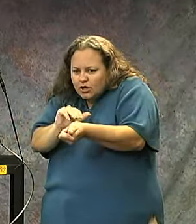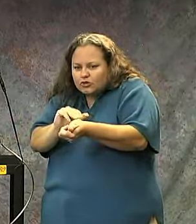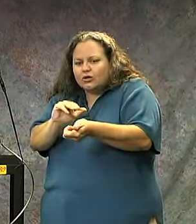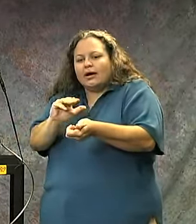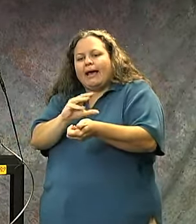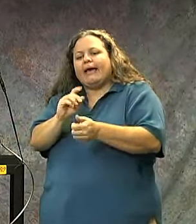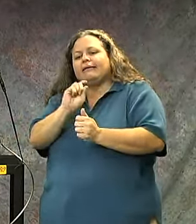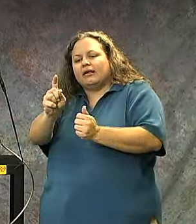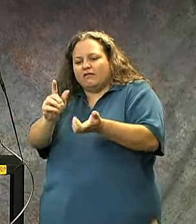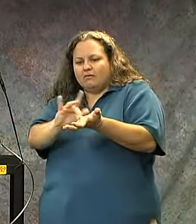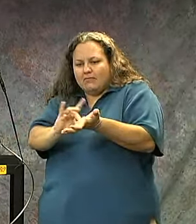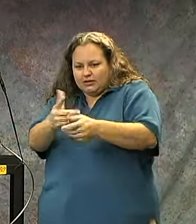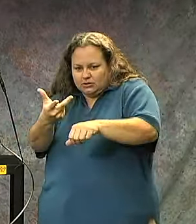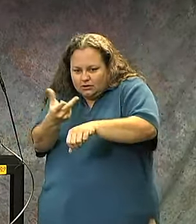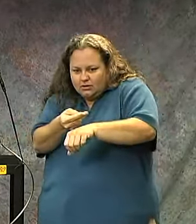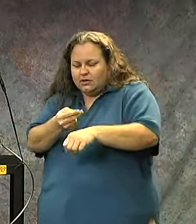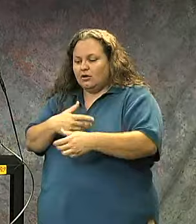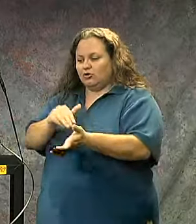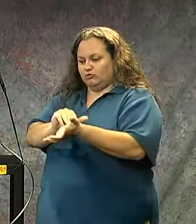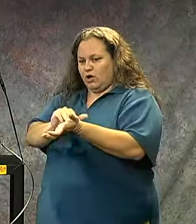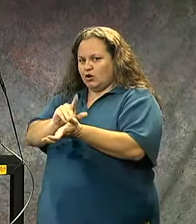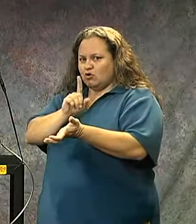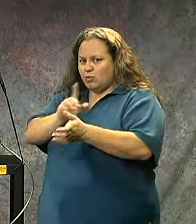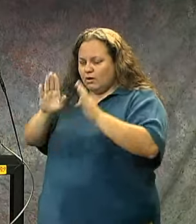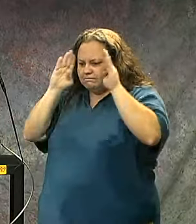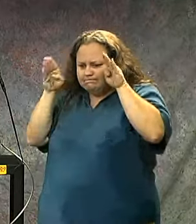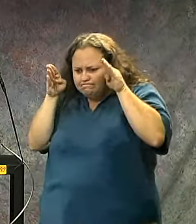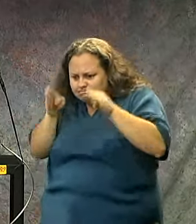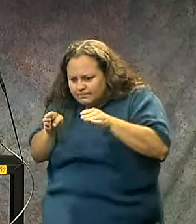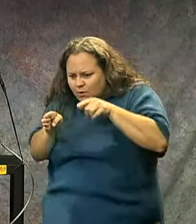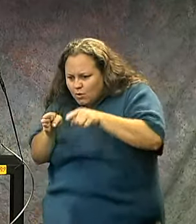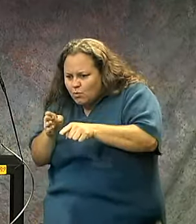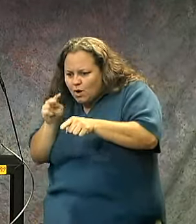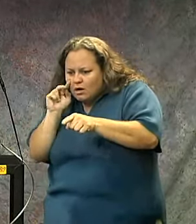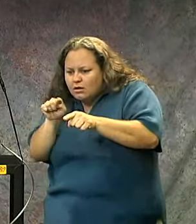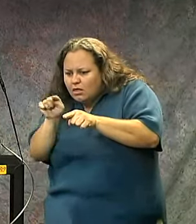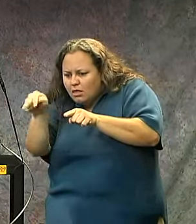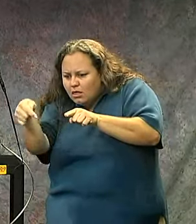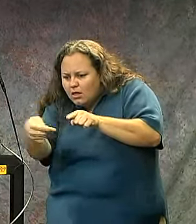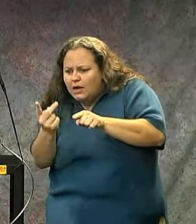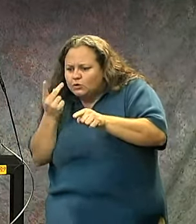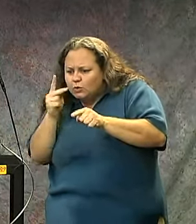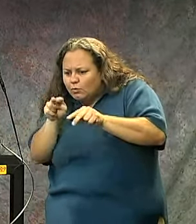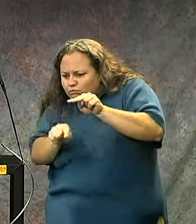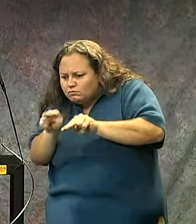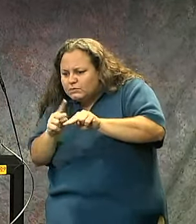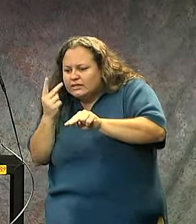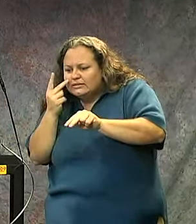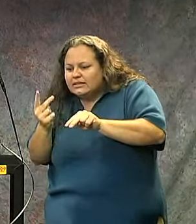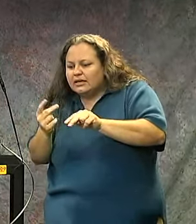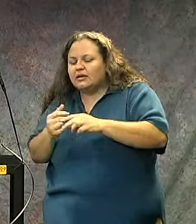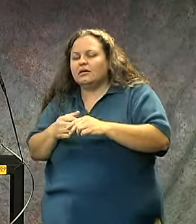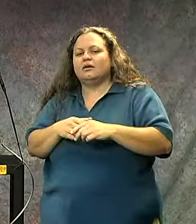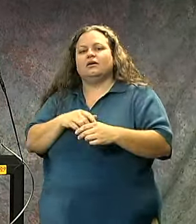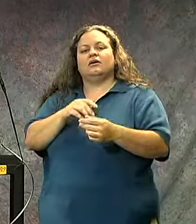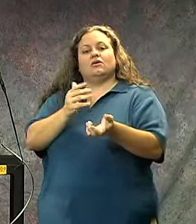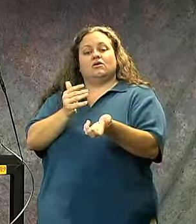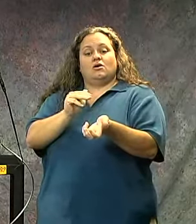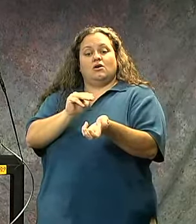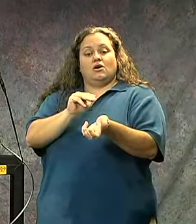physician, and give you the medications. The doctor is concentrating his efforts on what he is doing with you. He will